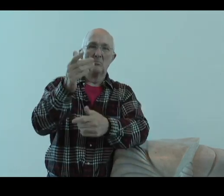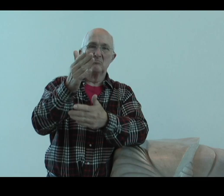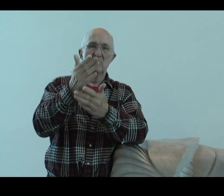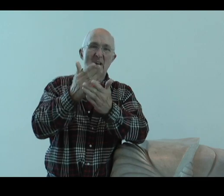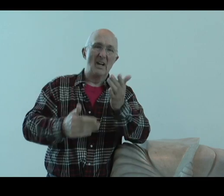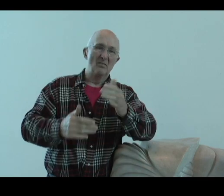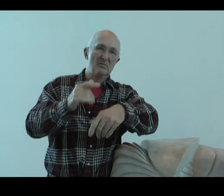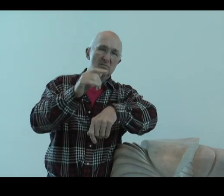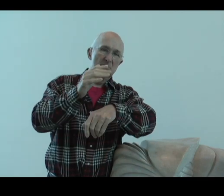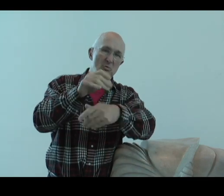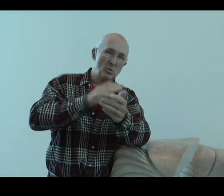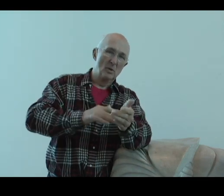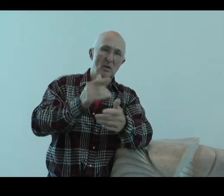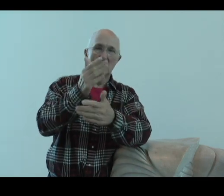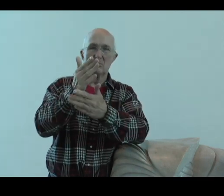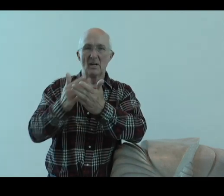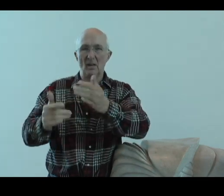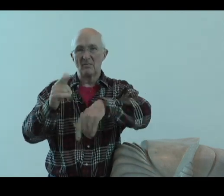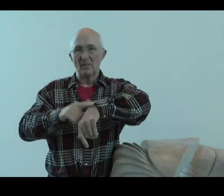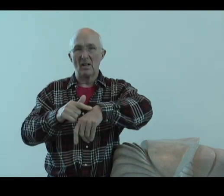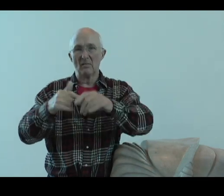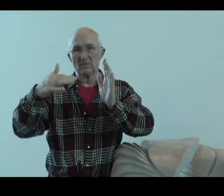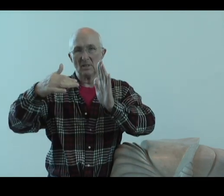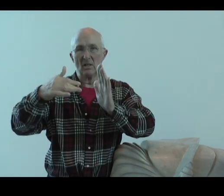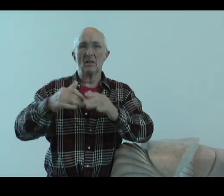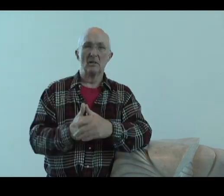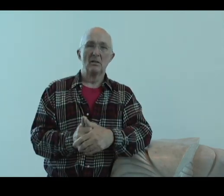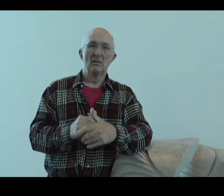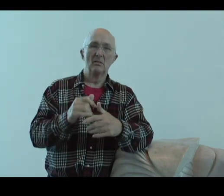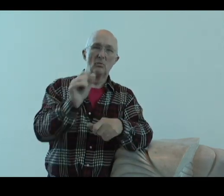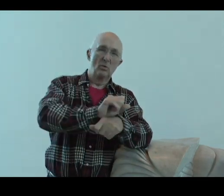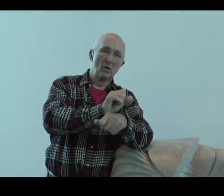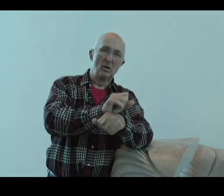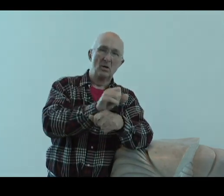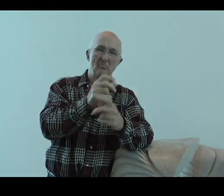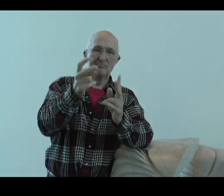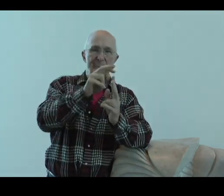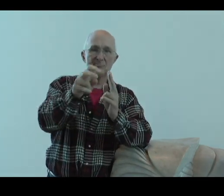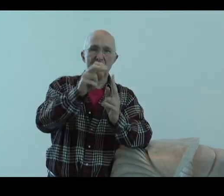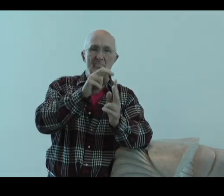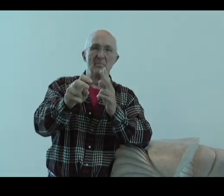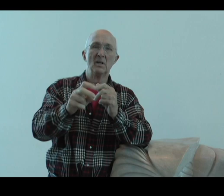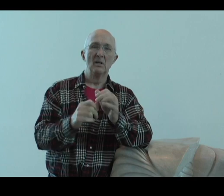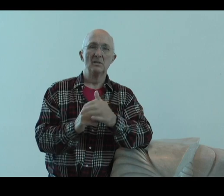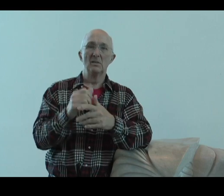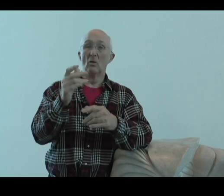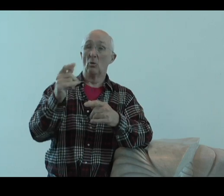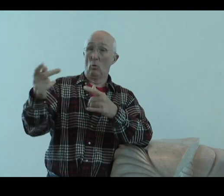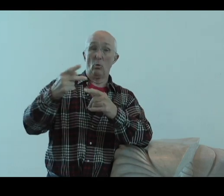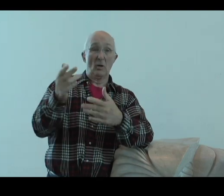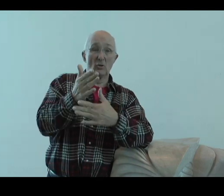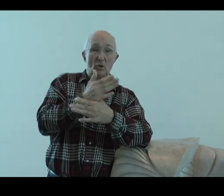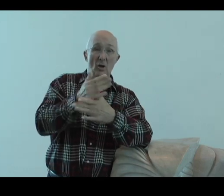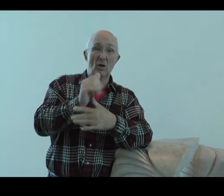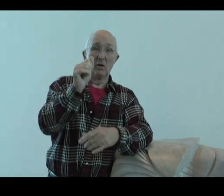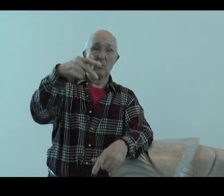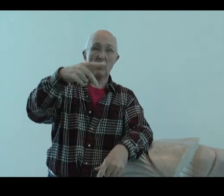student, working part-time as a student, part-time studying and working, going back and forth. So we shared